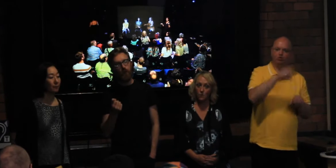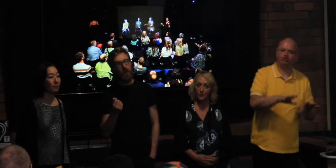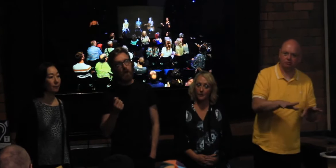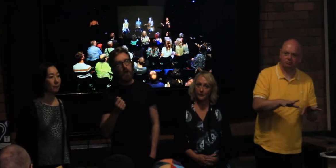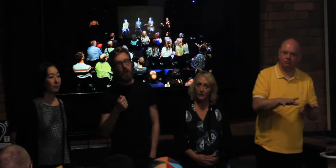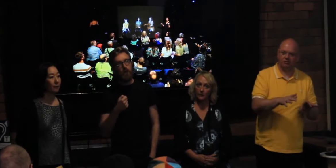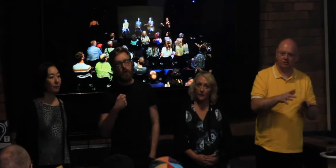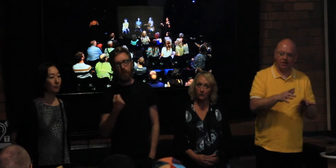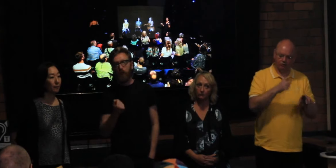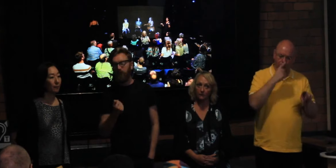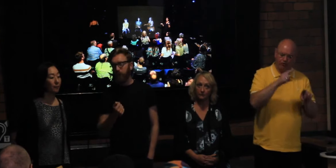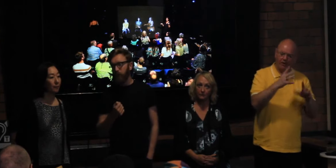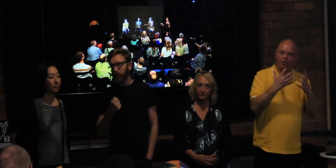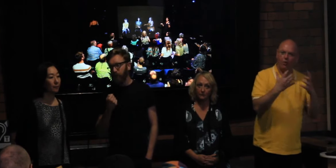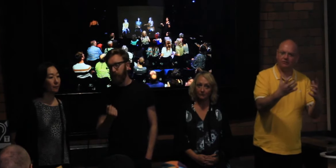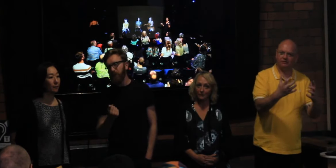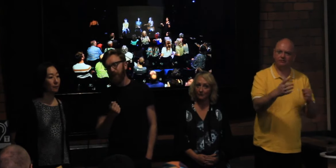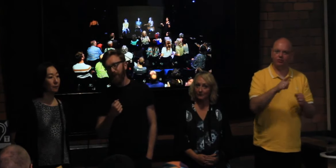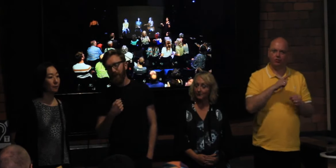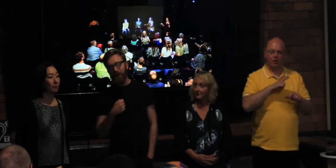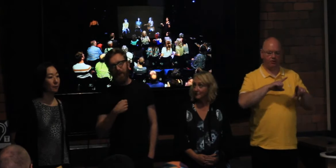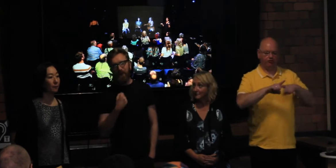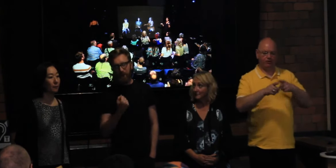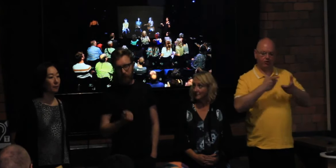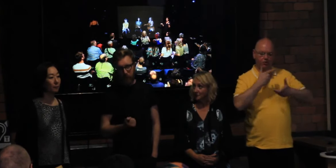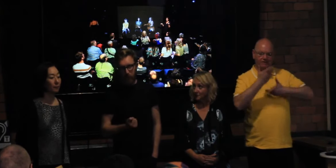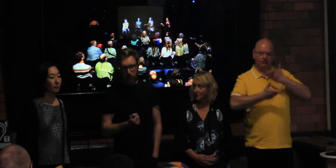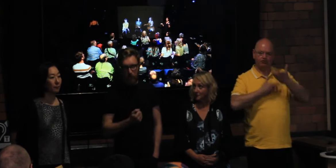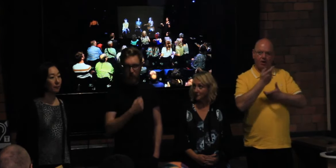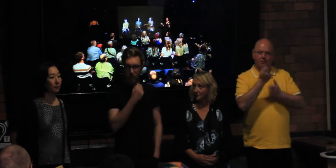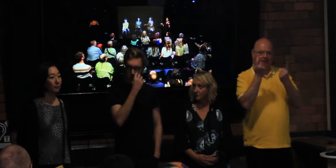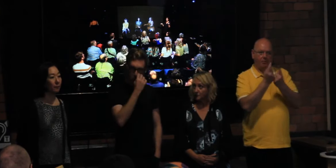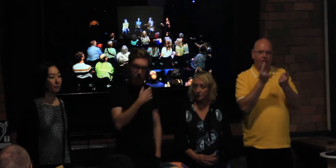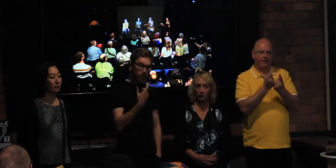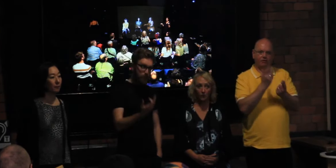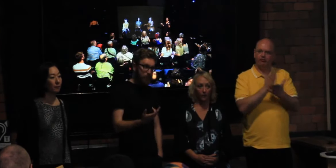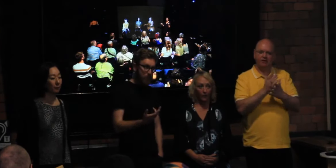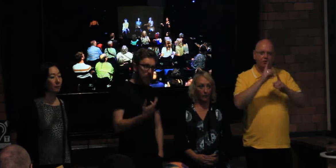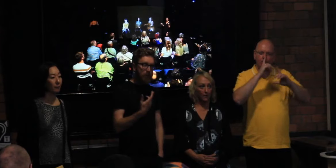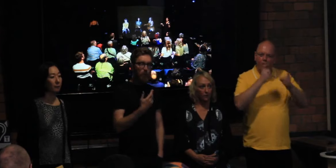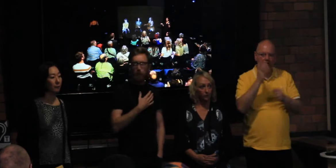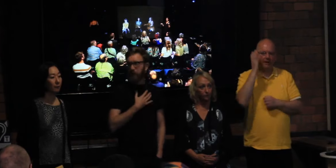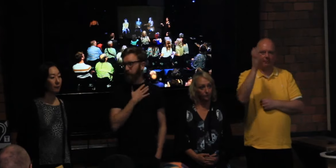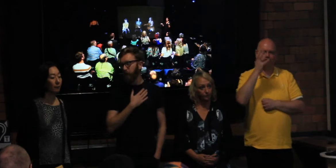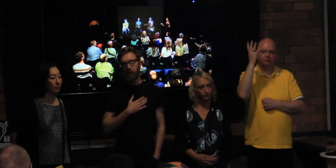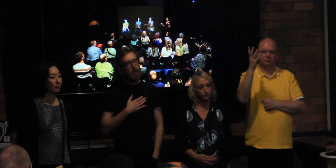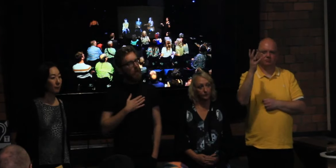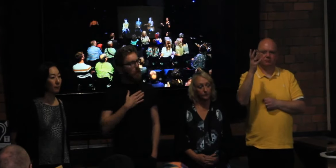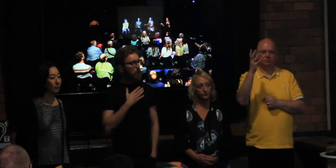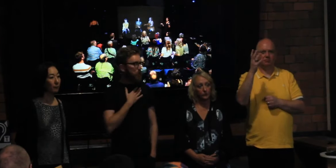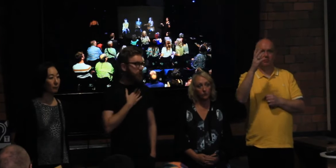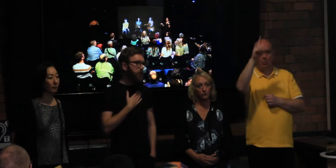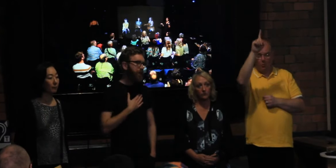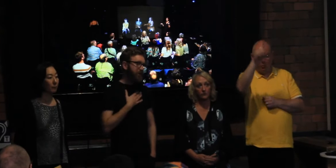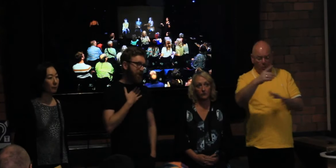to describe something which is fundamentally indescribable. So the kind of horror of the bombs being dropped